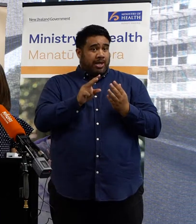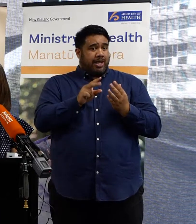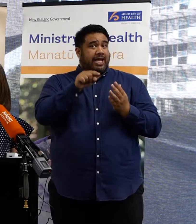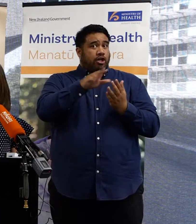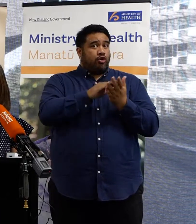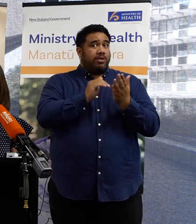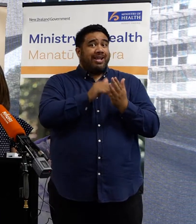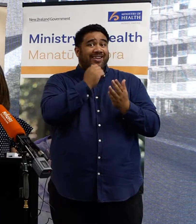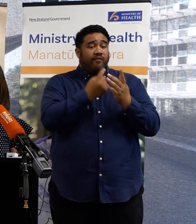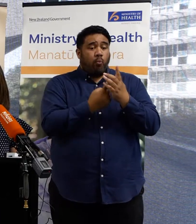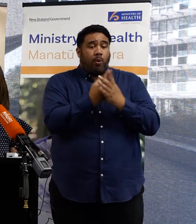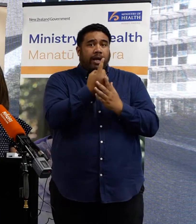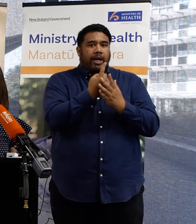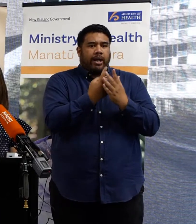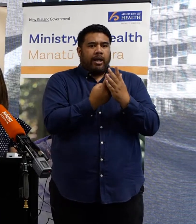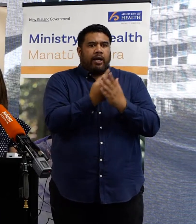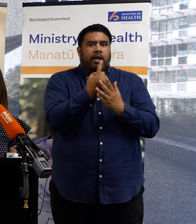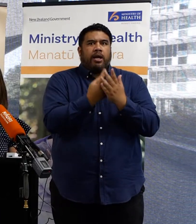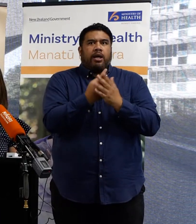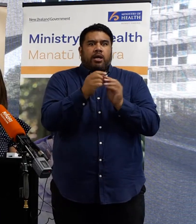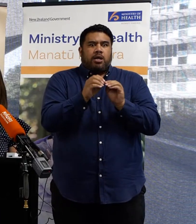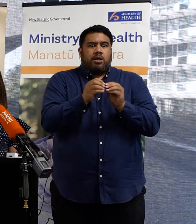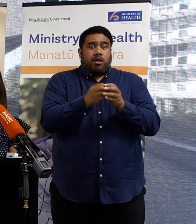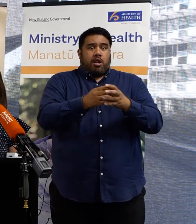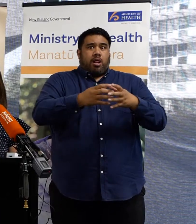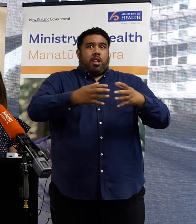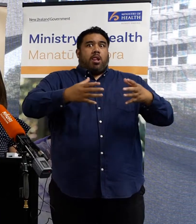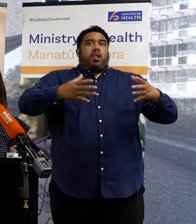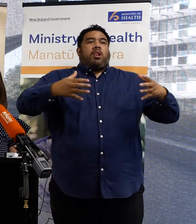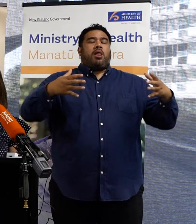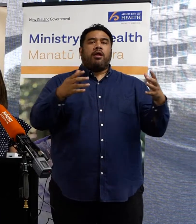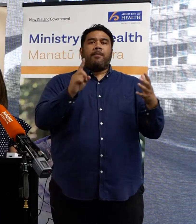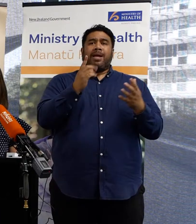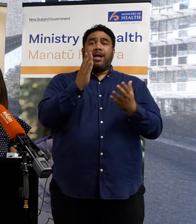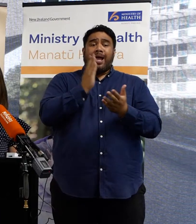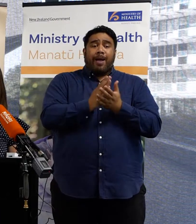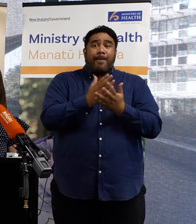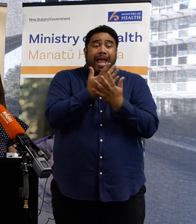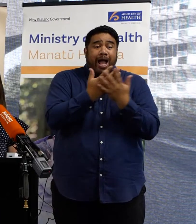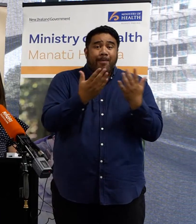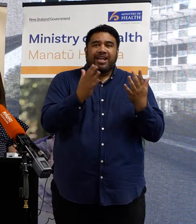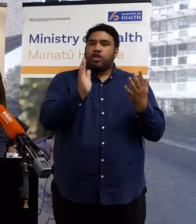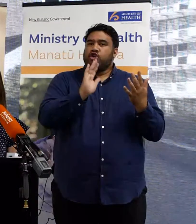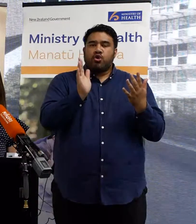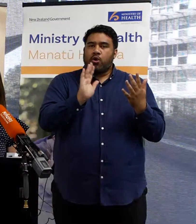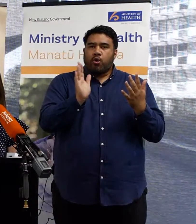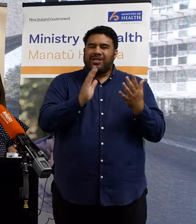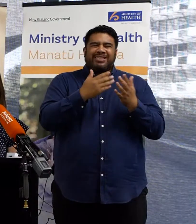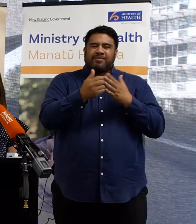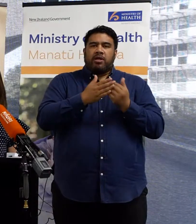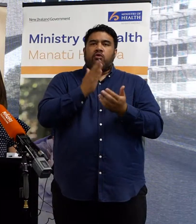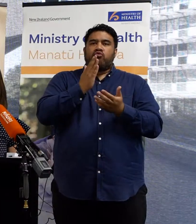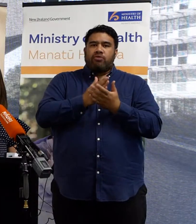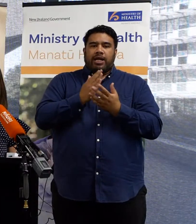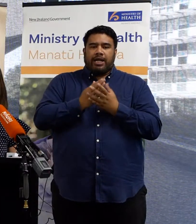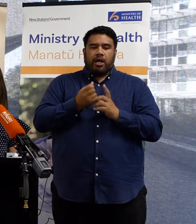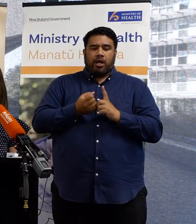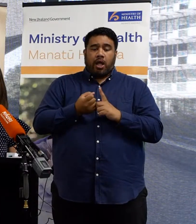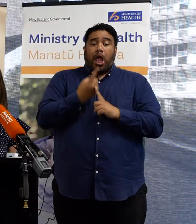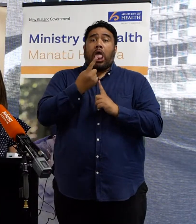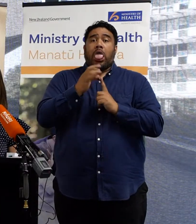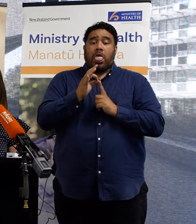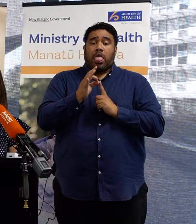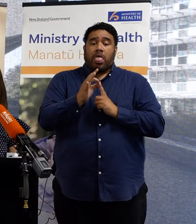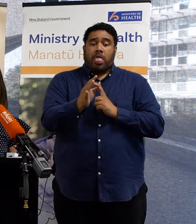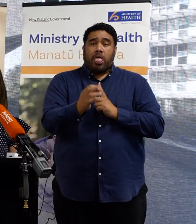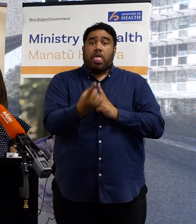cases, and it's not so much the actual number, it's the frequency with which those cases come. And that's where